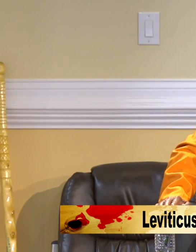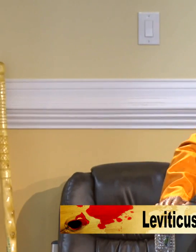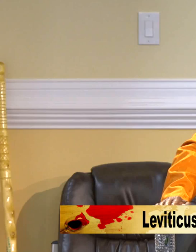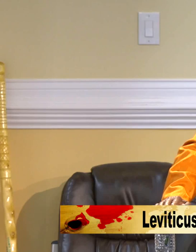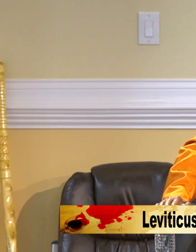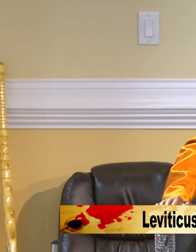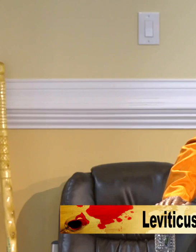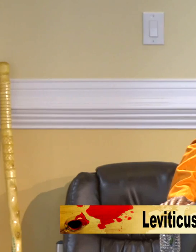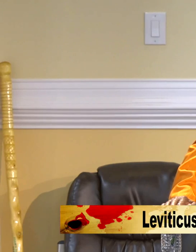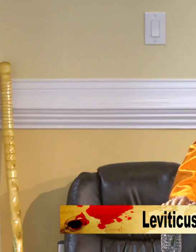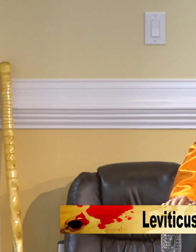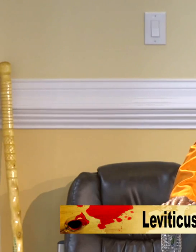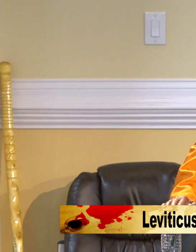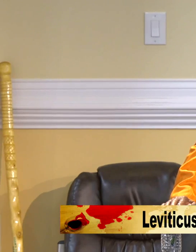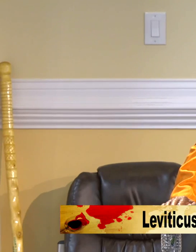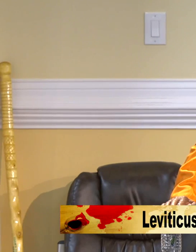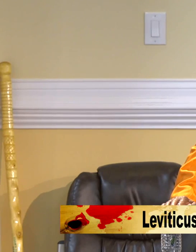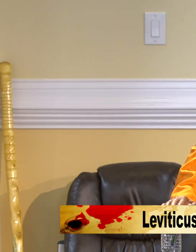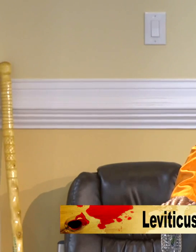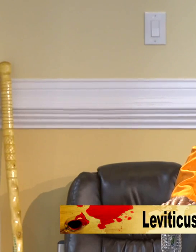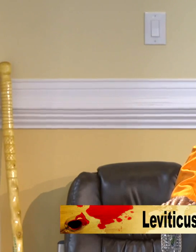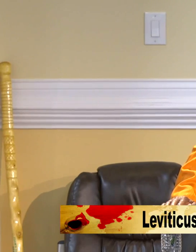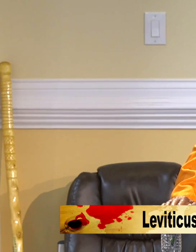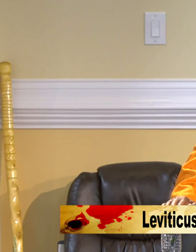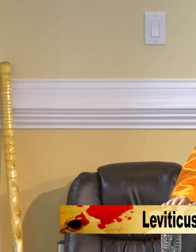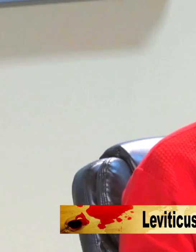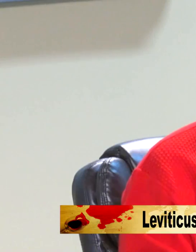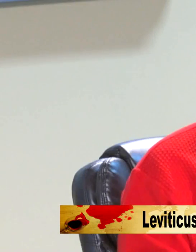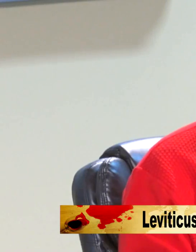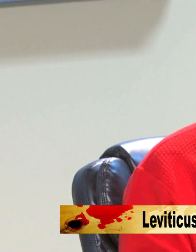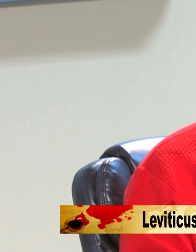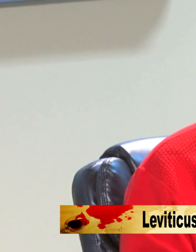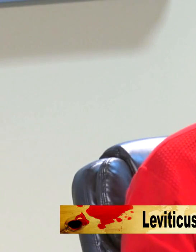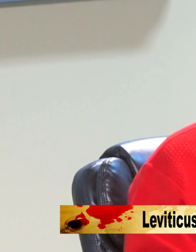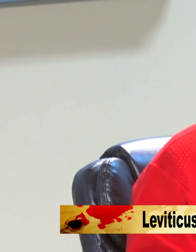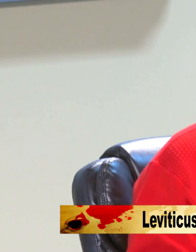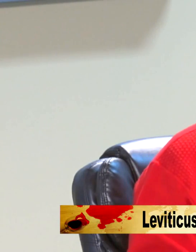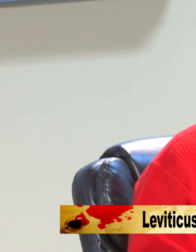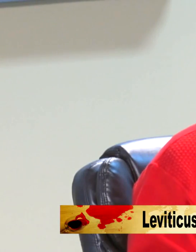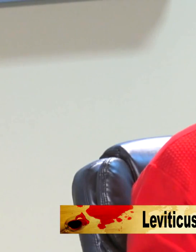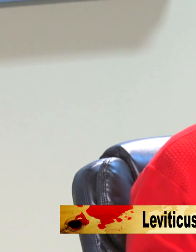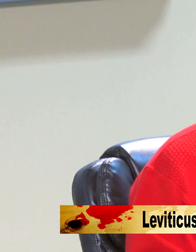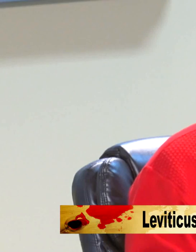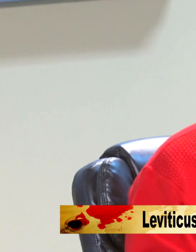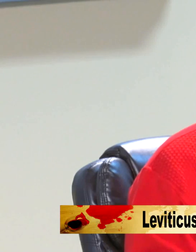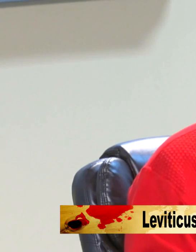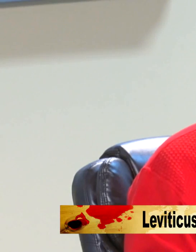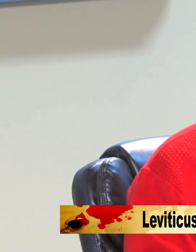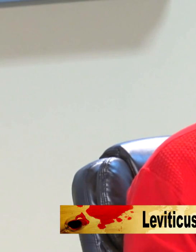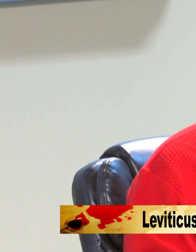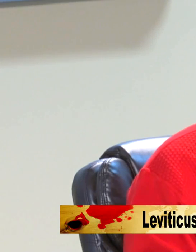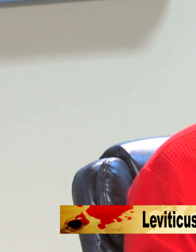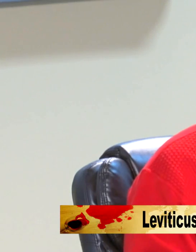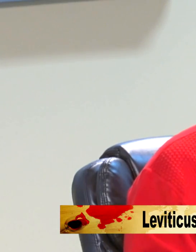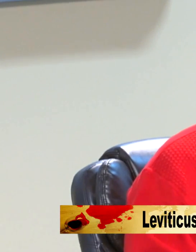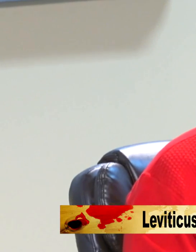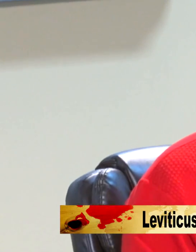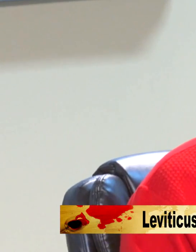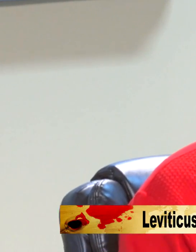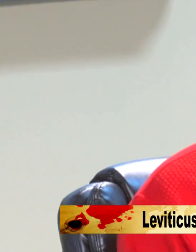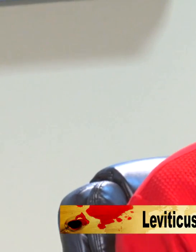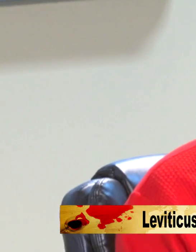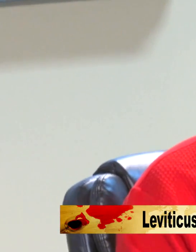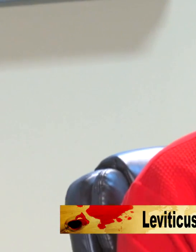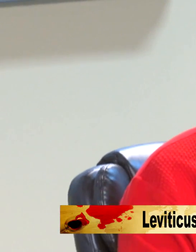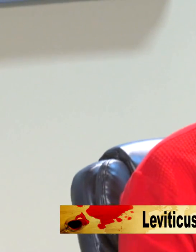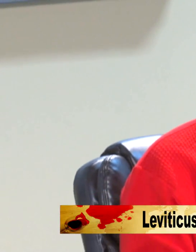if the whole congregation of Israel sin through ignorance, and the thing be hid from the eyes of the assembly, and they